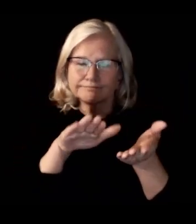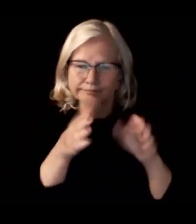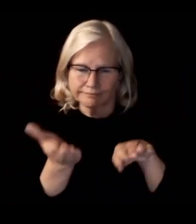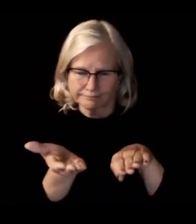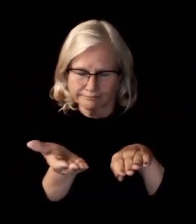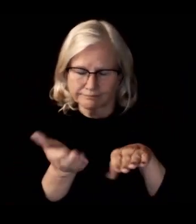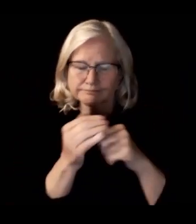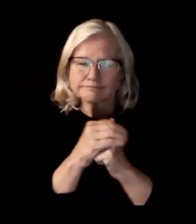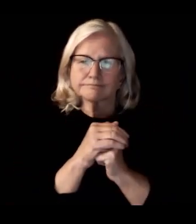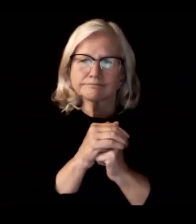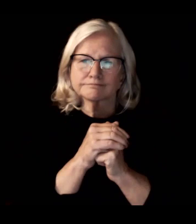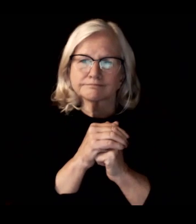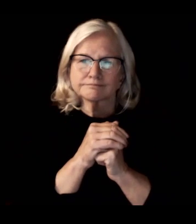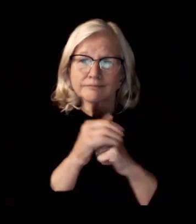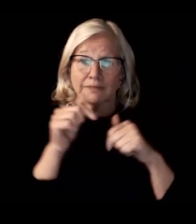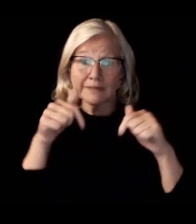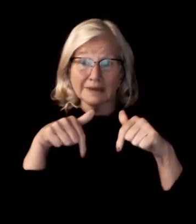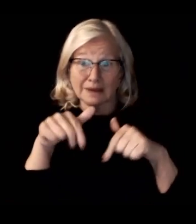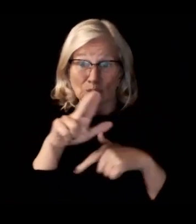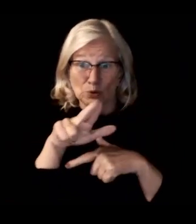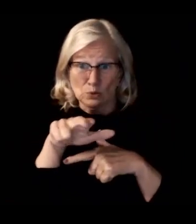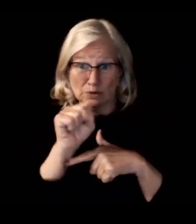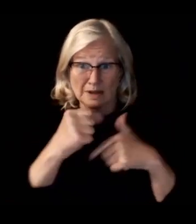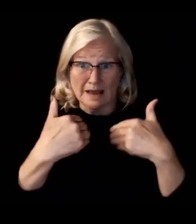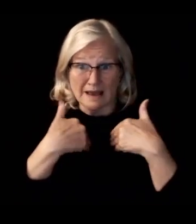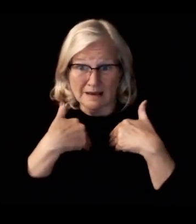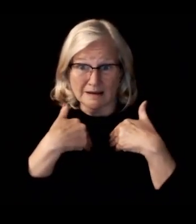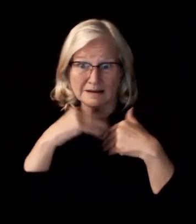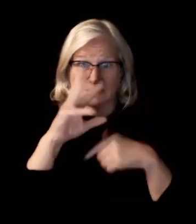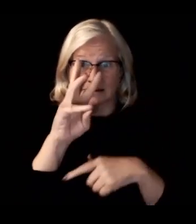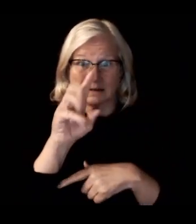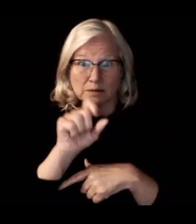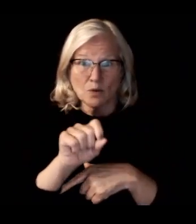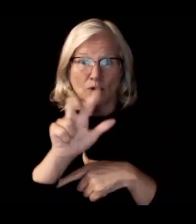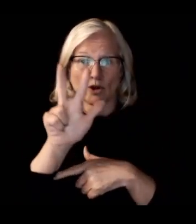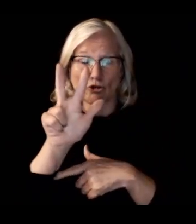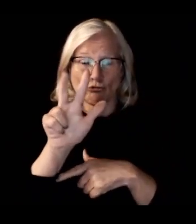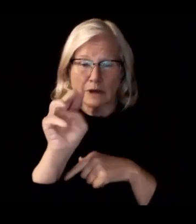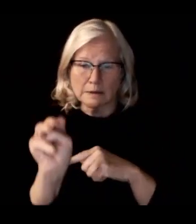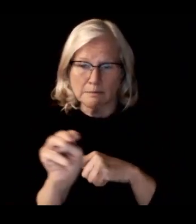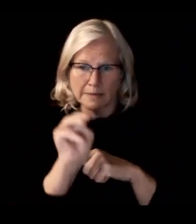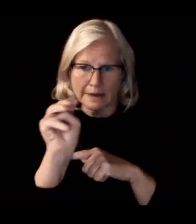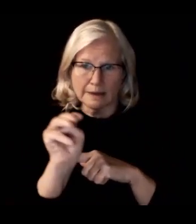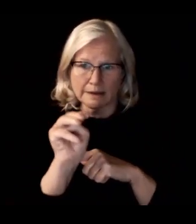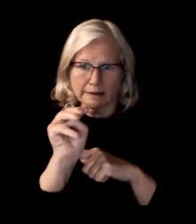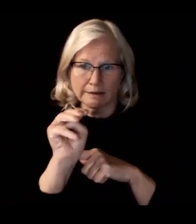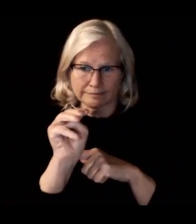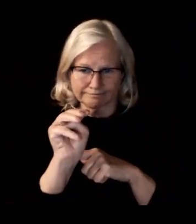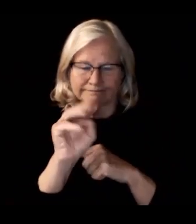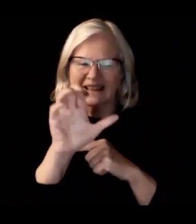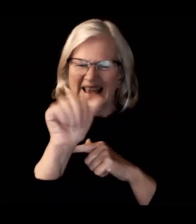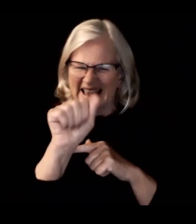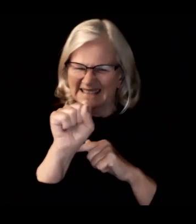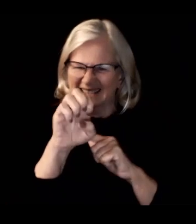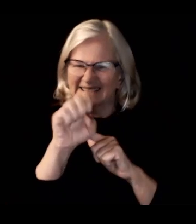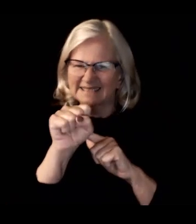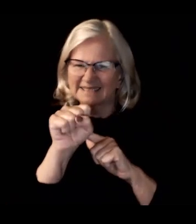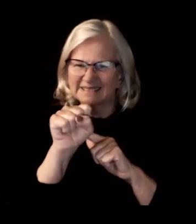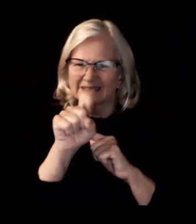than 6.3 million cases and 190,000 deaths. In Minnesota, we